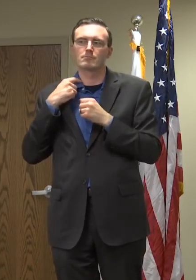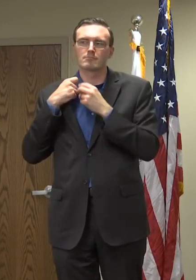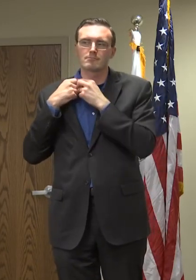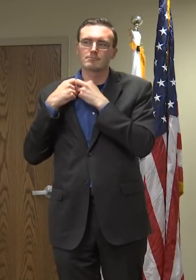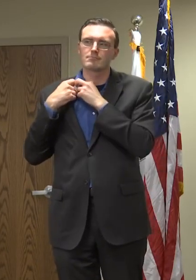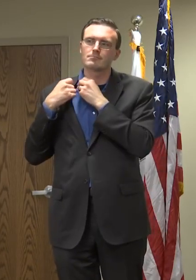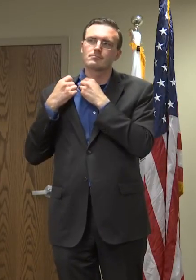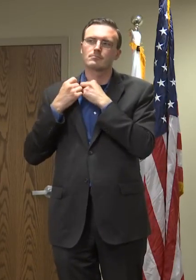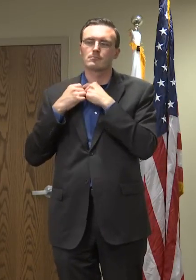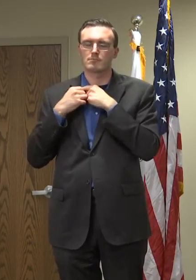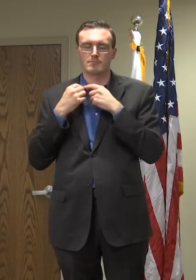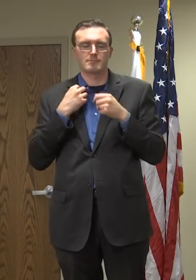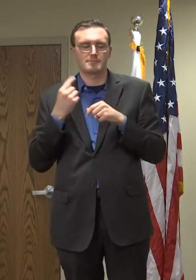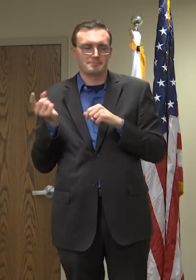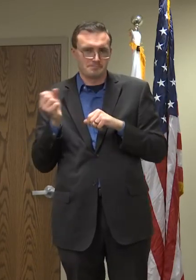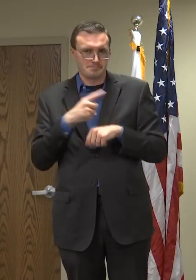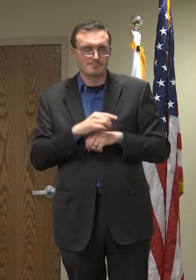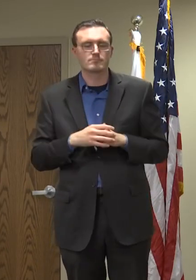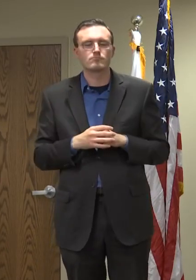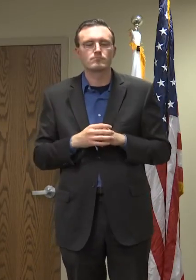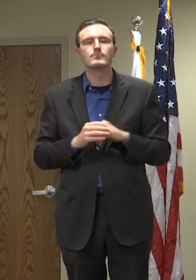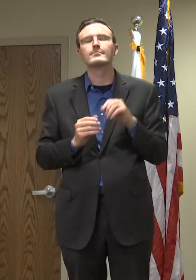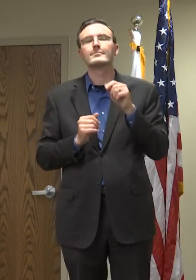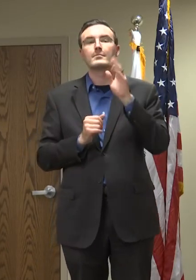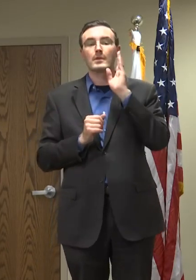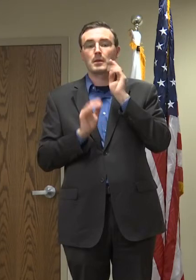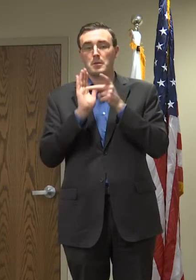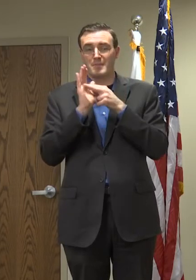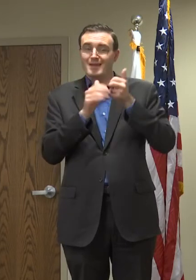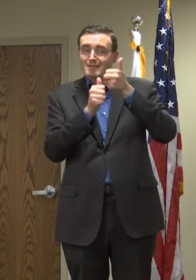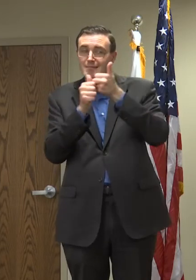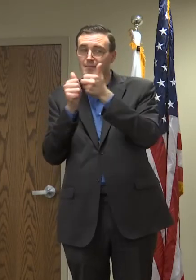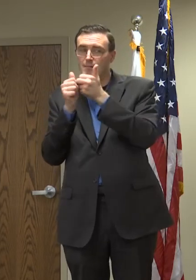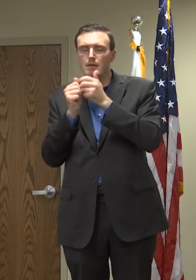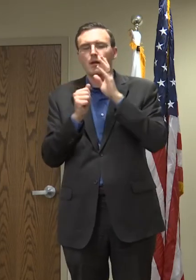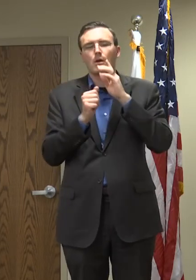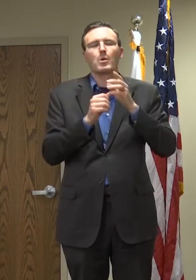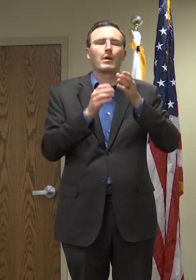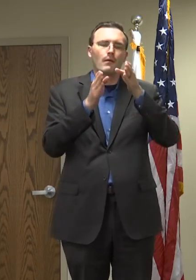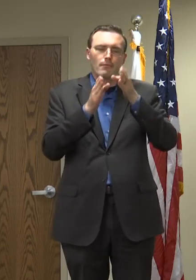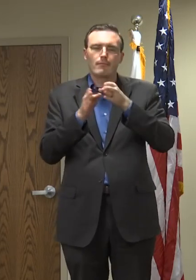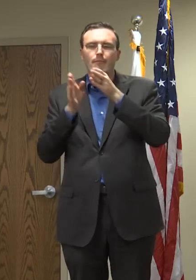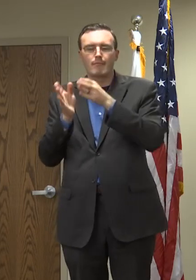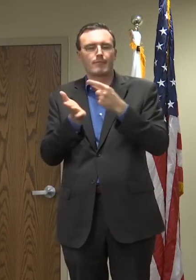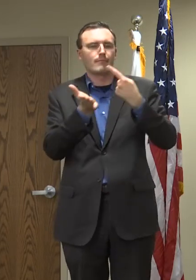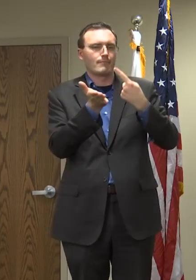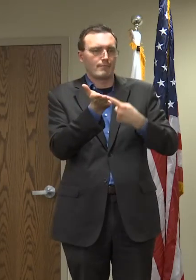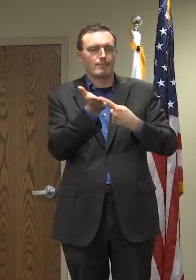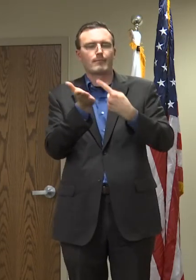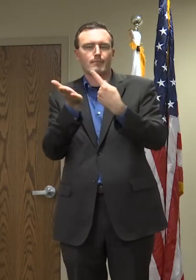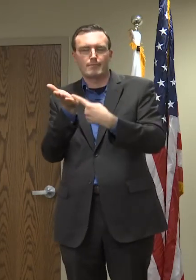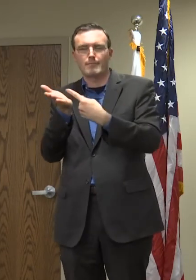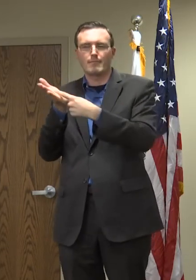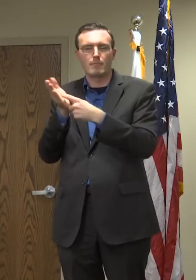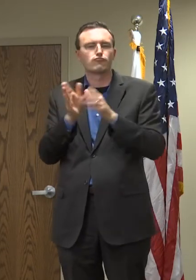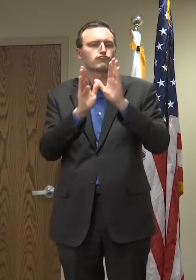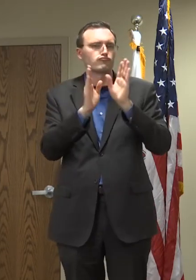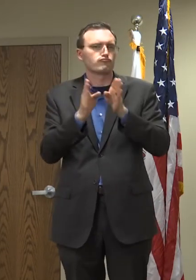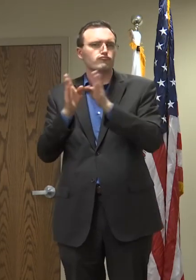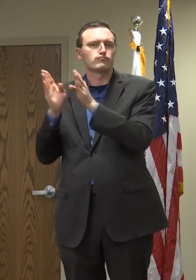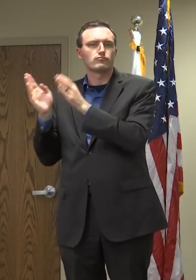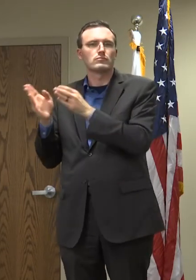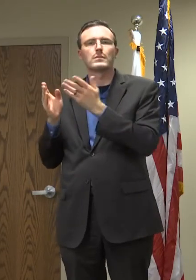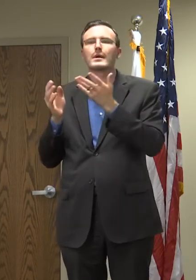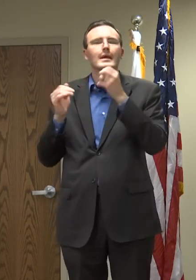same approach that businesses will take as well if they do get a positive employee or something like that?